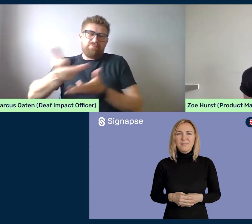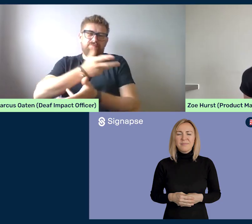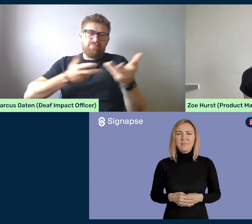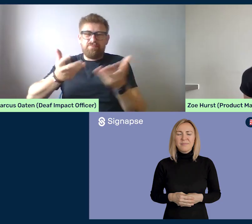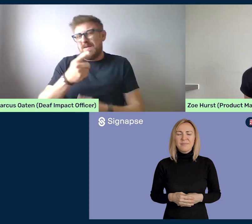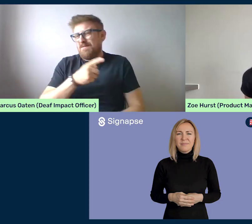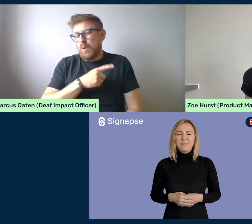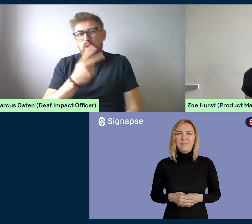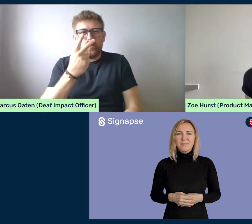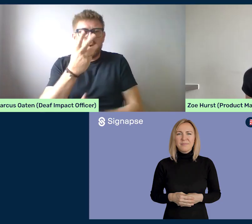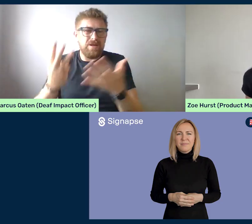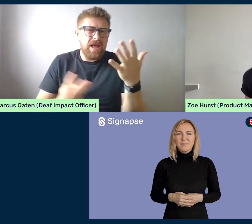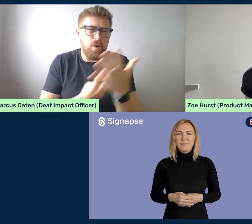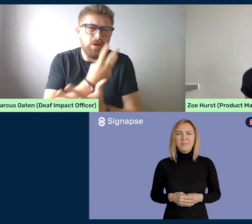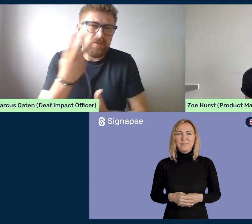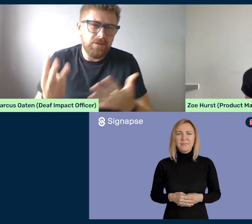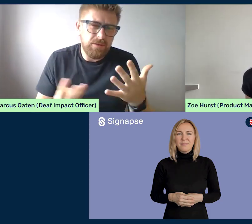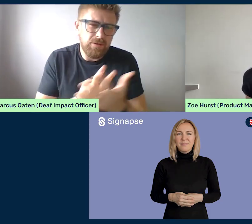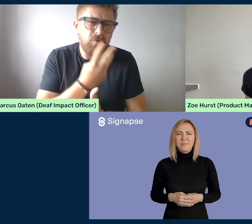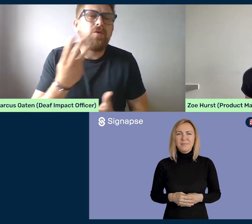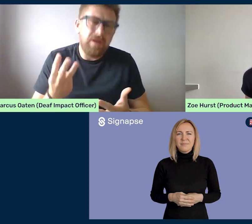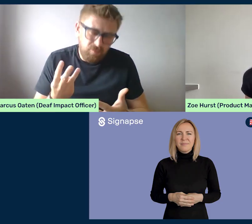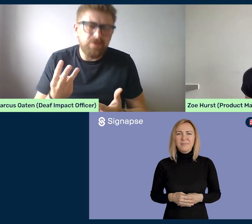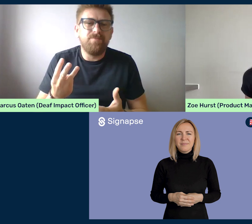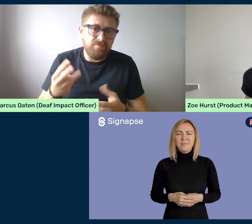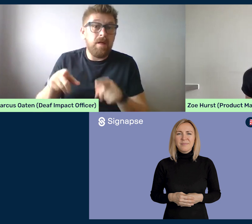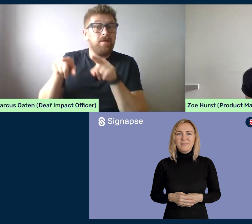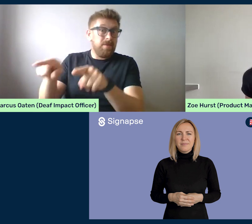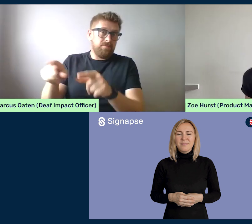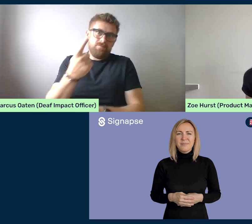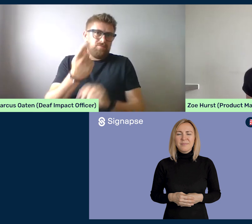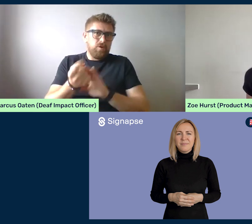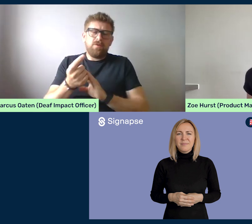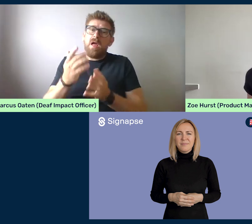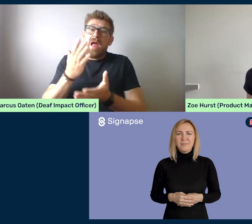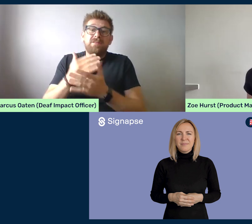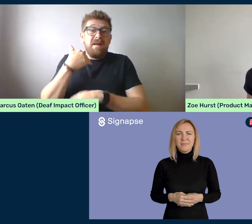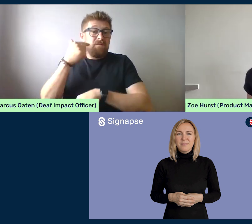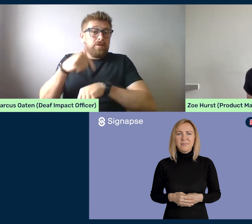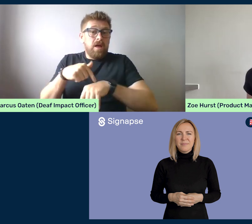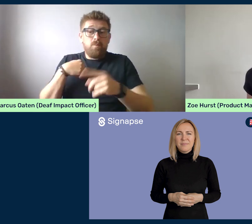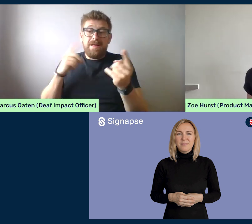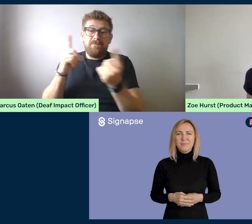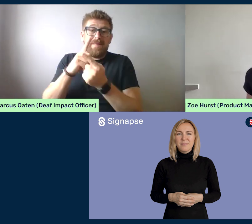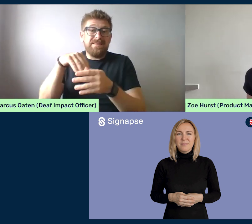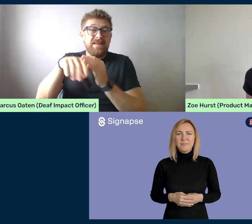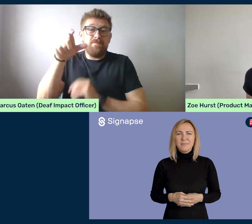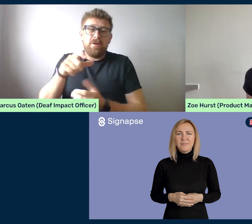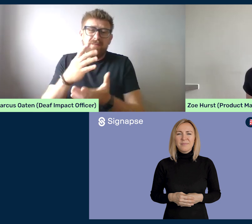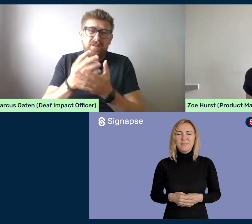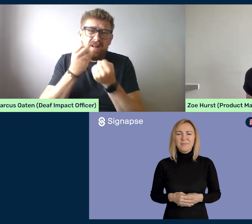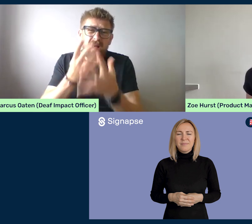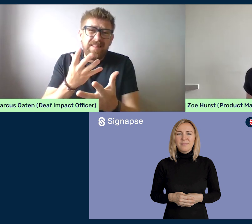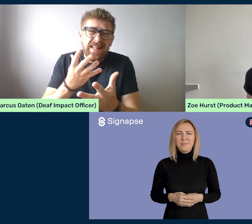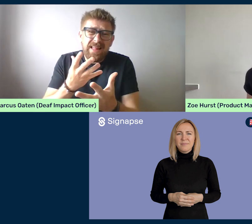how you feel watching it, and we start those topics. Normally, we have sessions that last about 3 hours, so that's